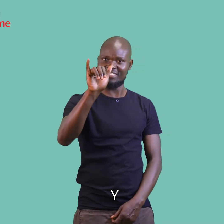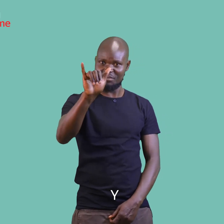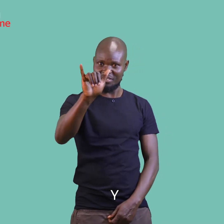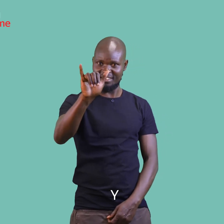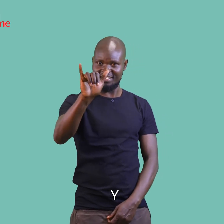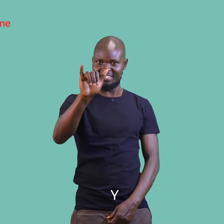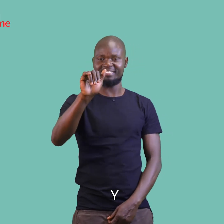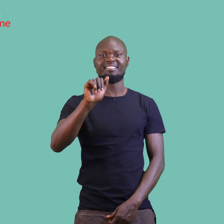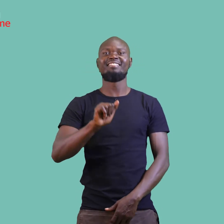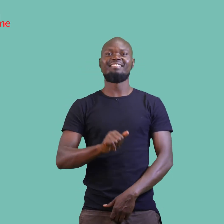Y.